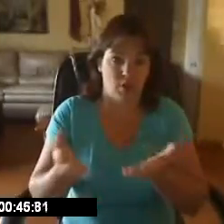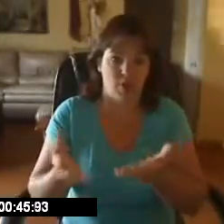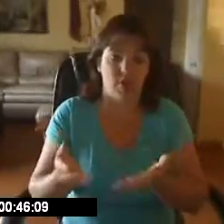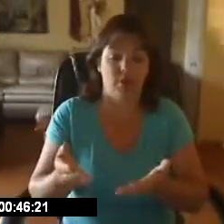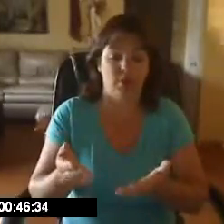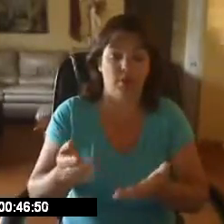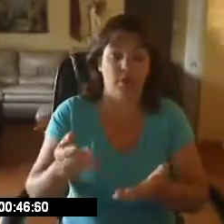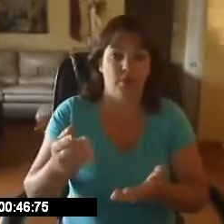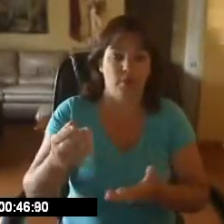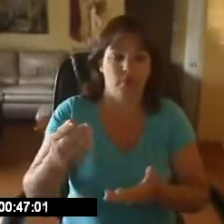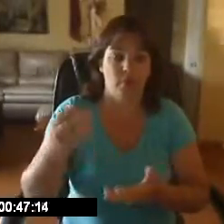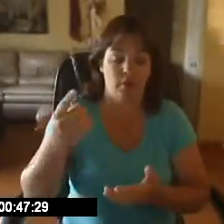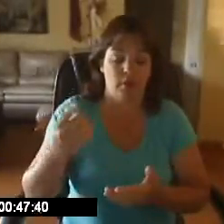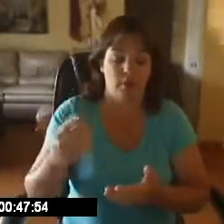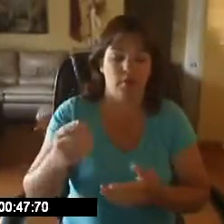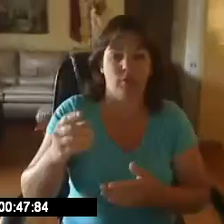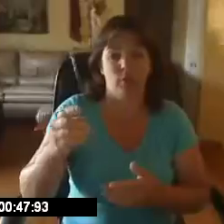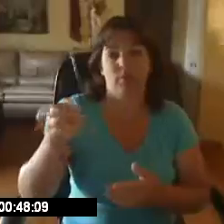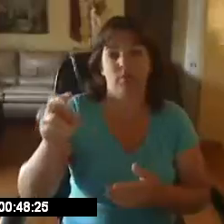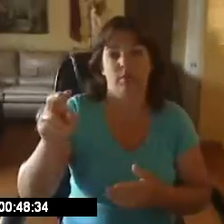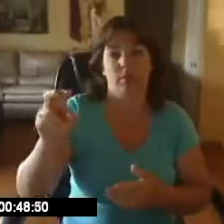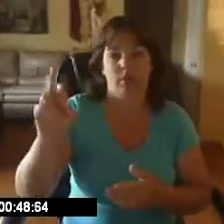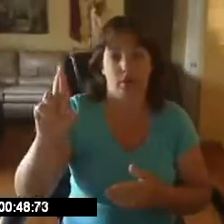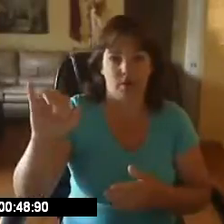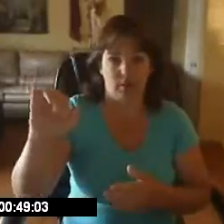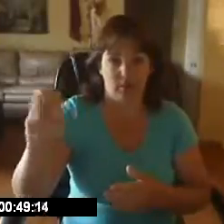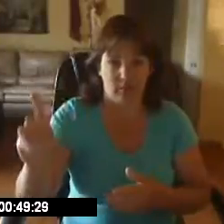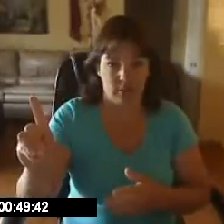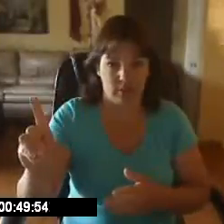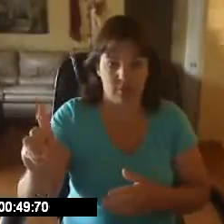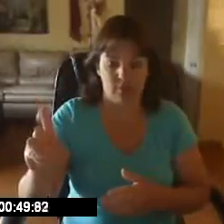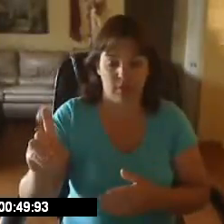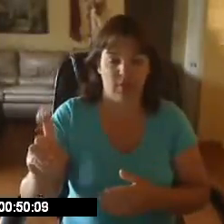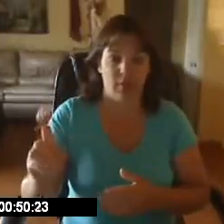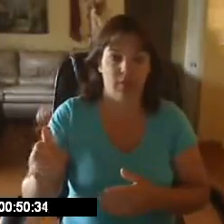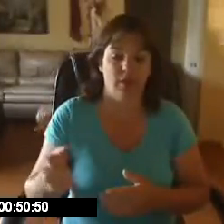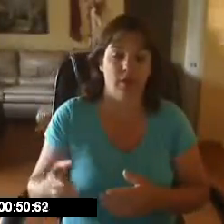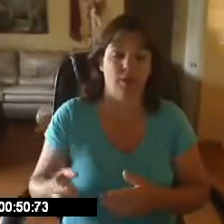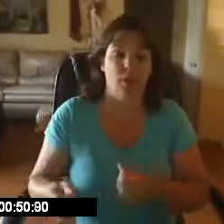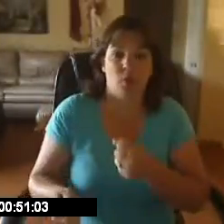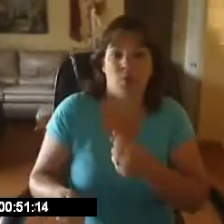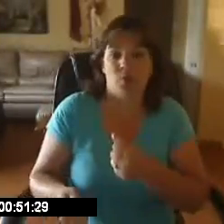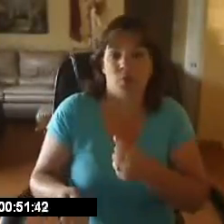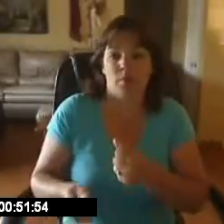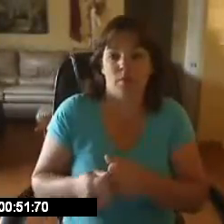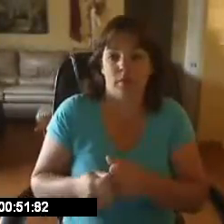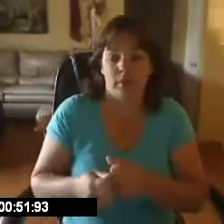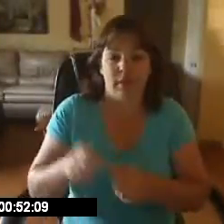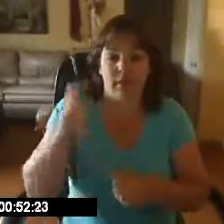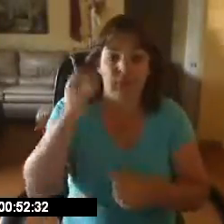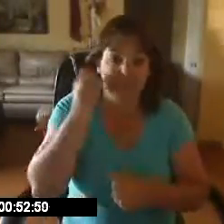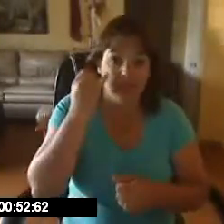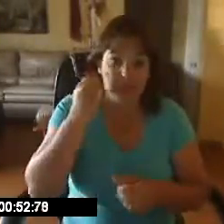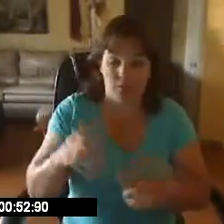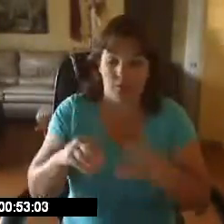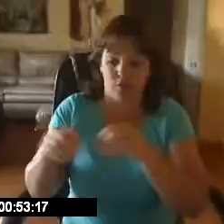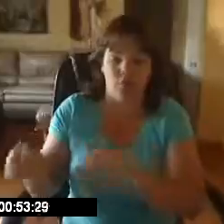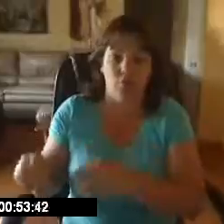you throughout the United States, which means if you move from state to state, most states will accept your certification